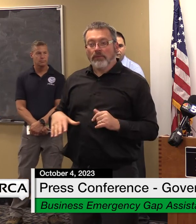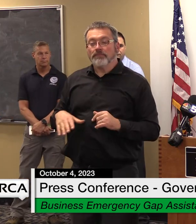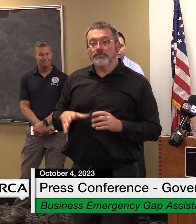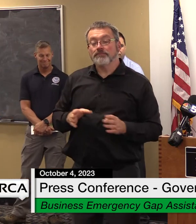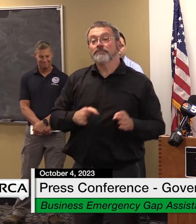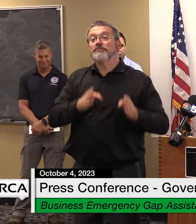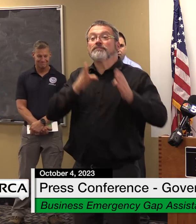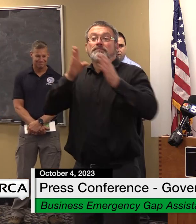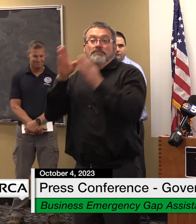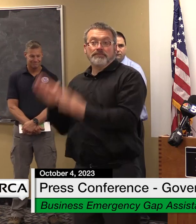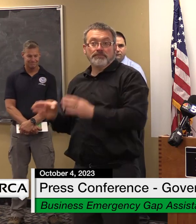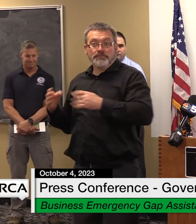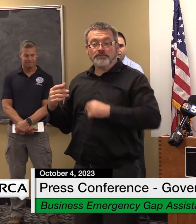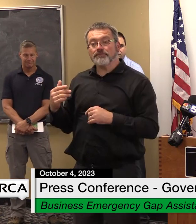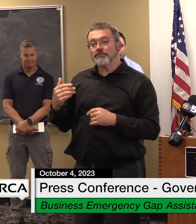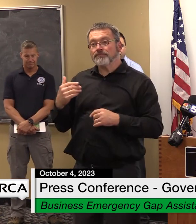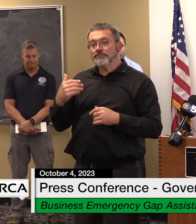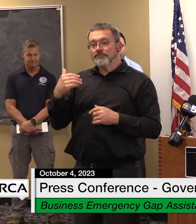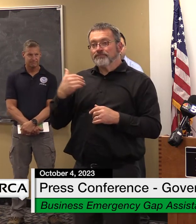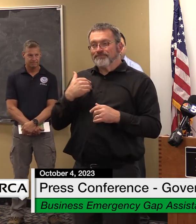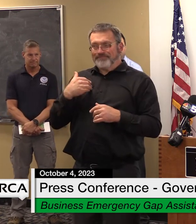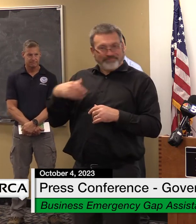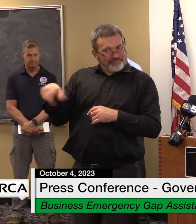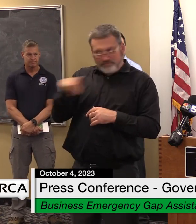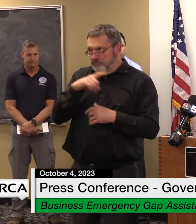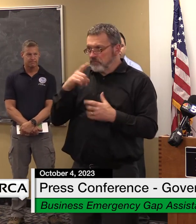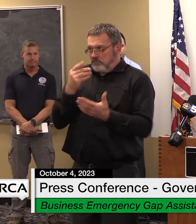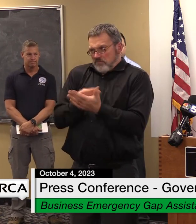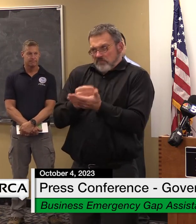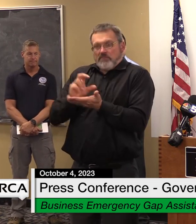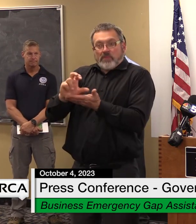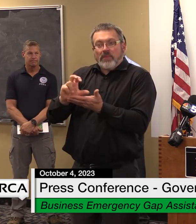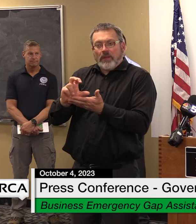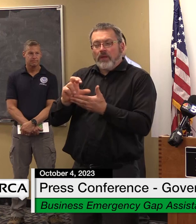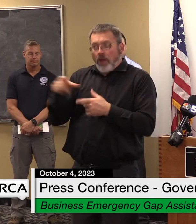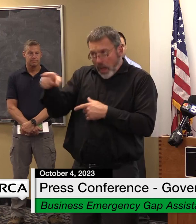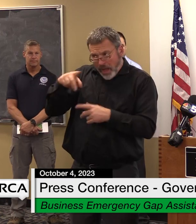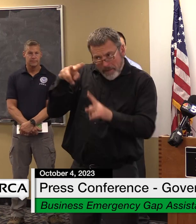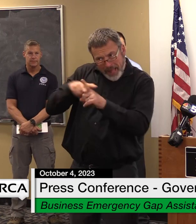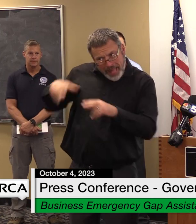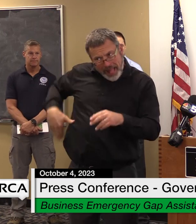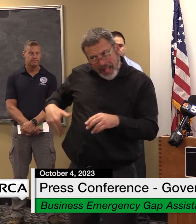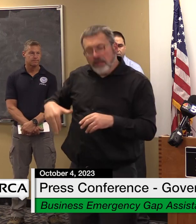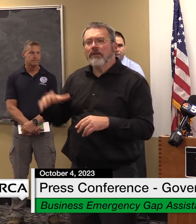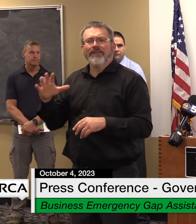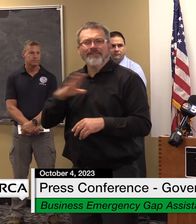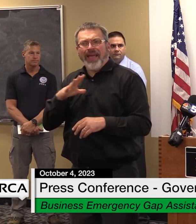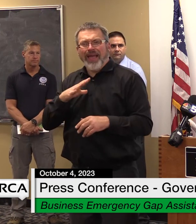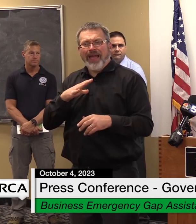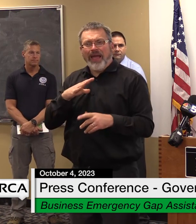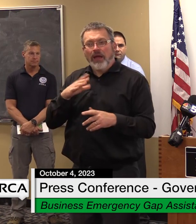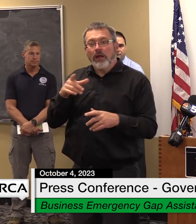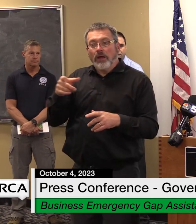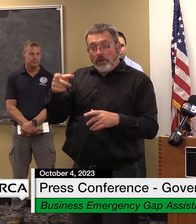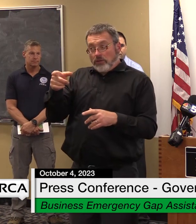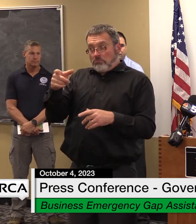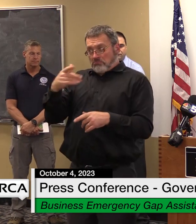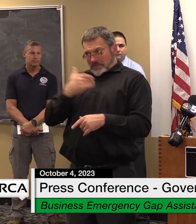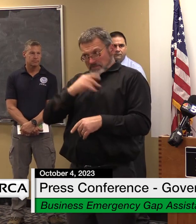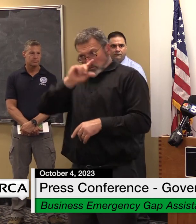already applied for individual assistance and you suffered damage in an eligible county, there's no reason not